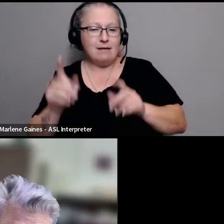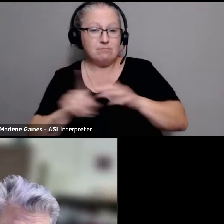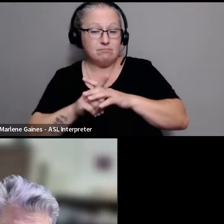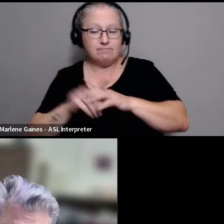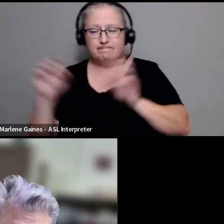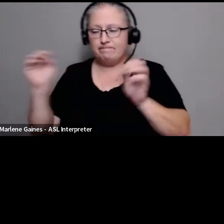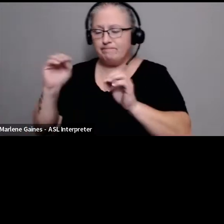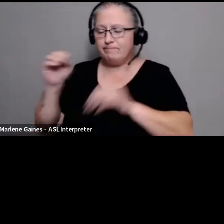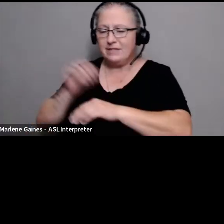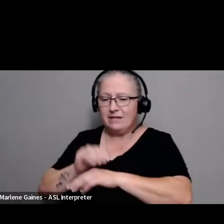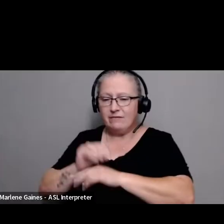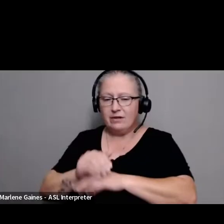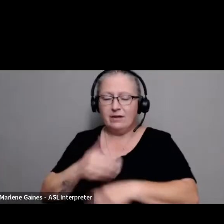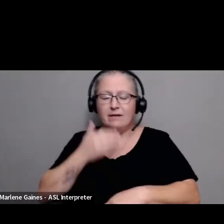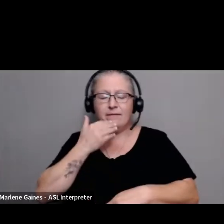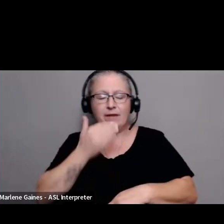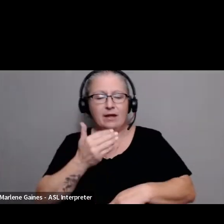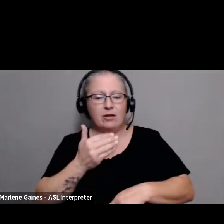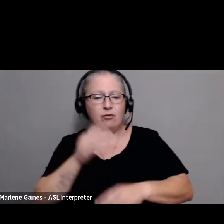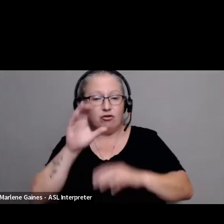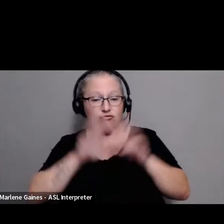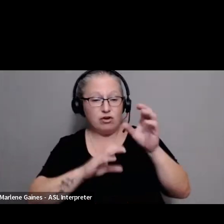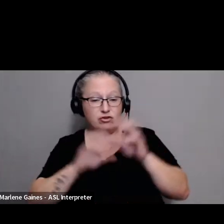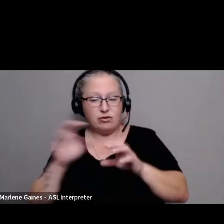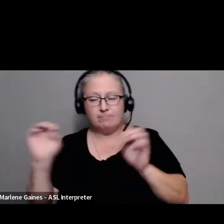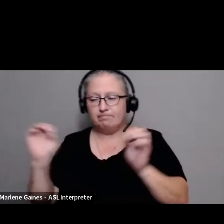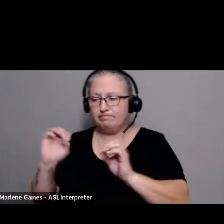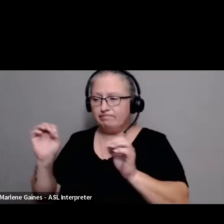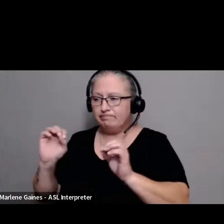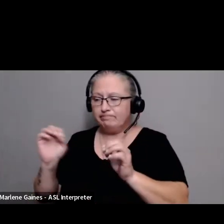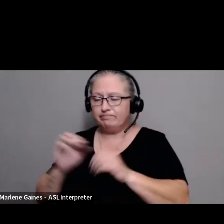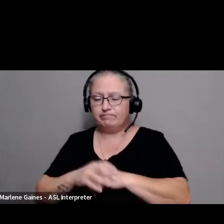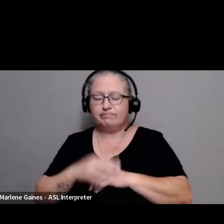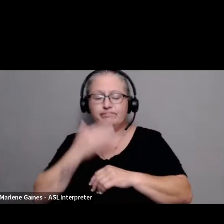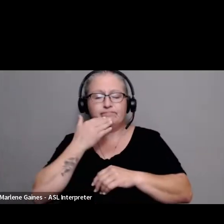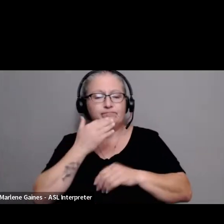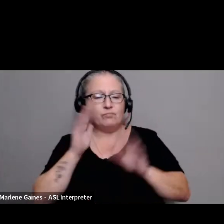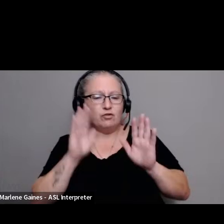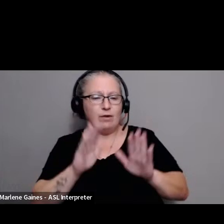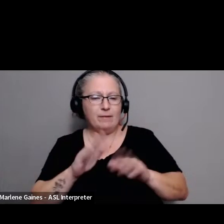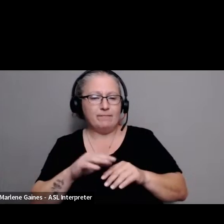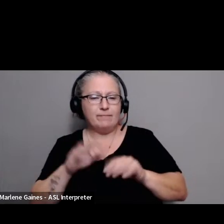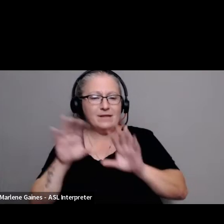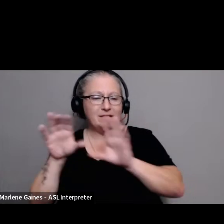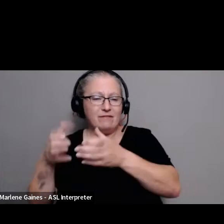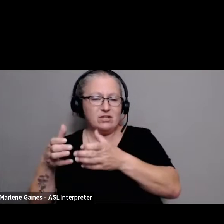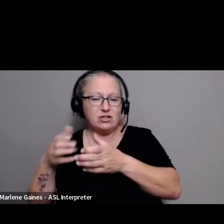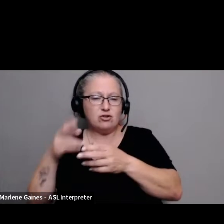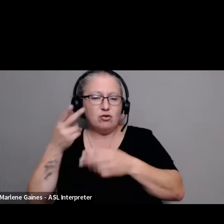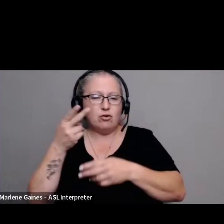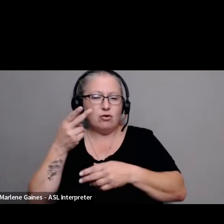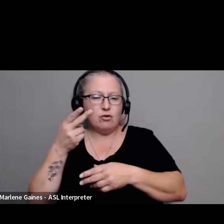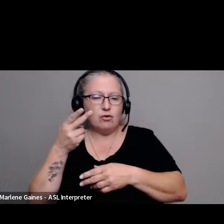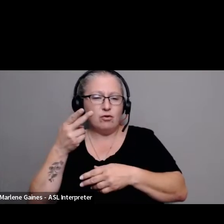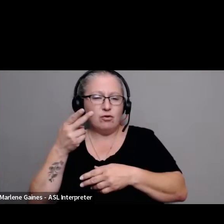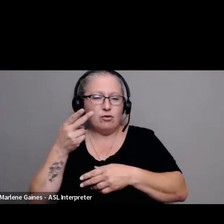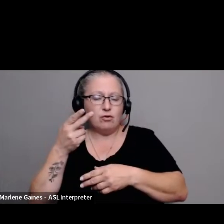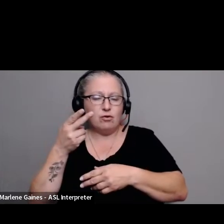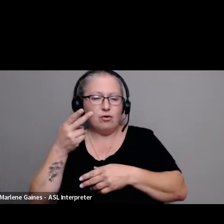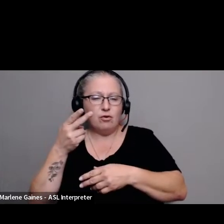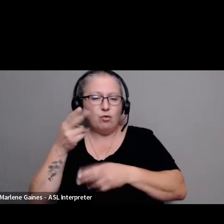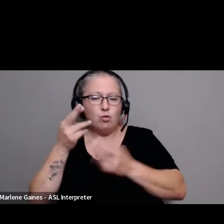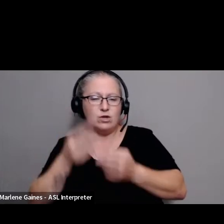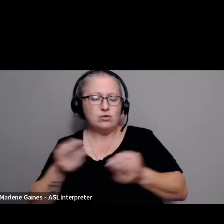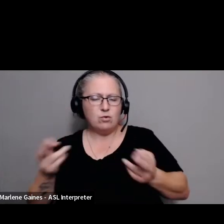evening. Thank you. Construction. Also none this evening. Okay, great. Division of Human Resources.